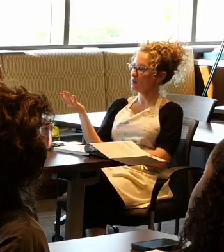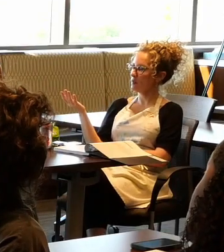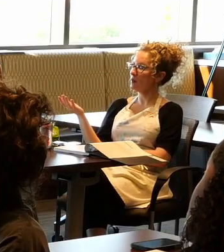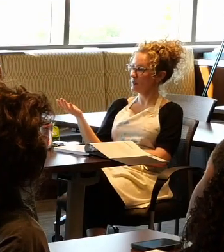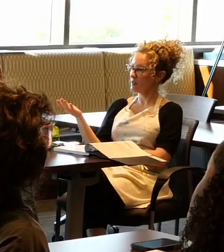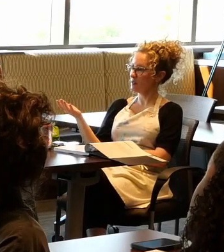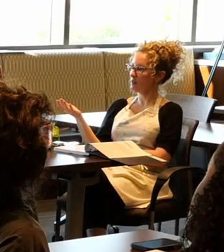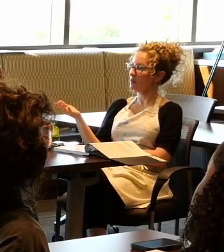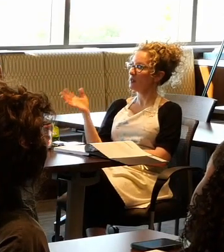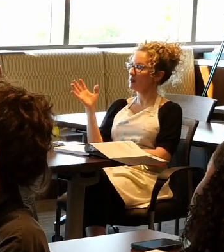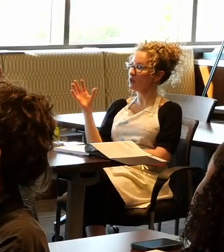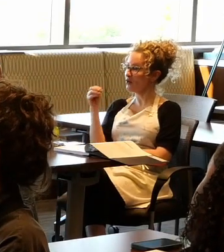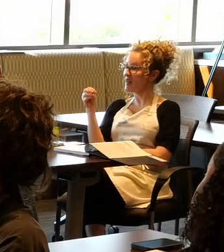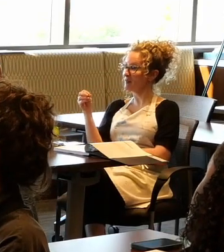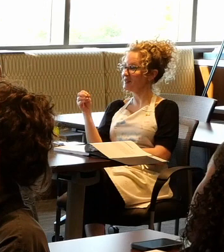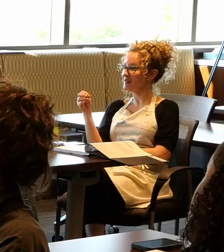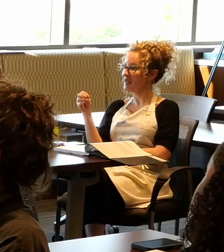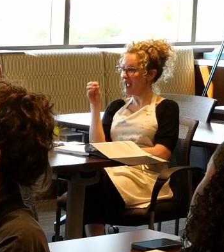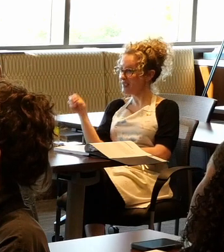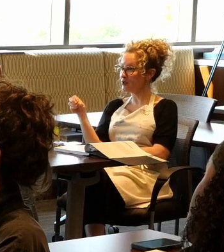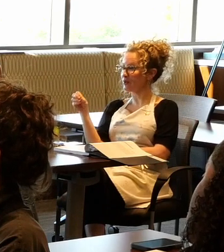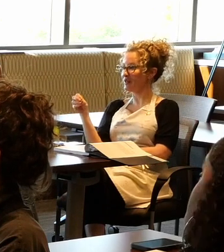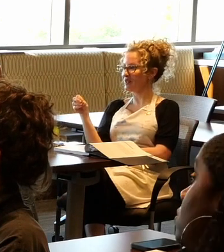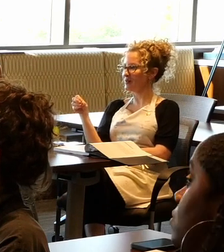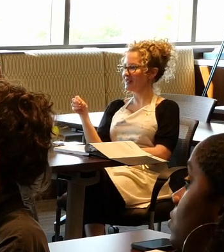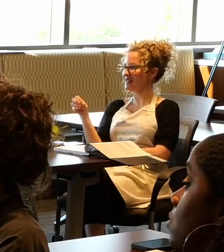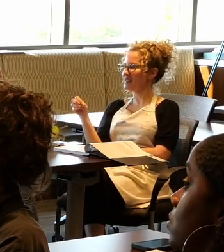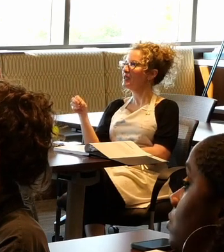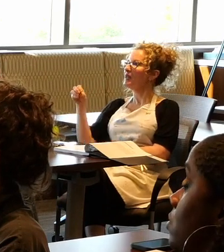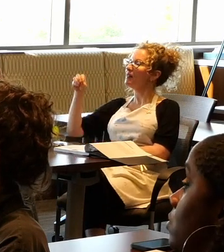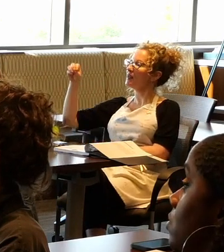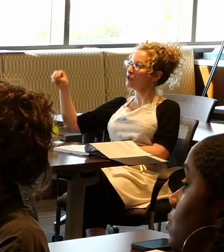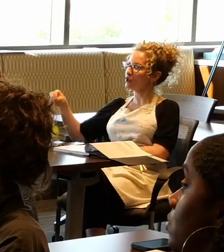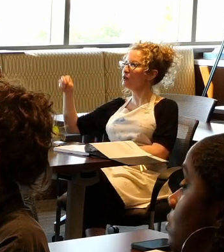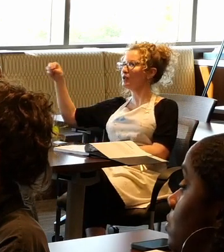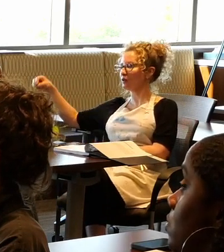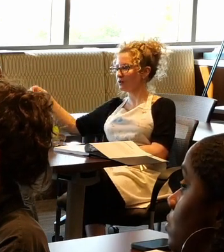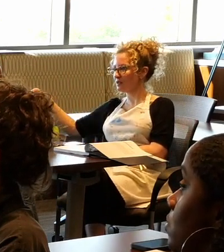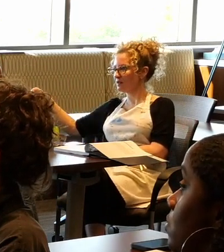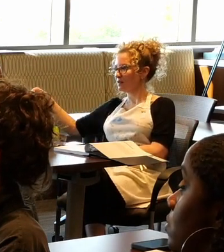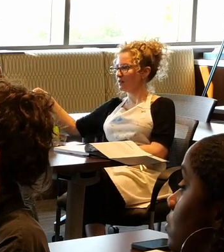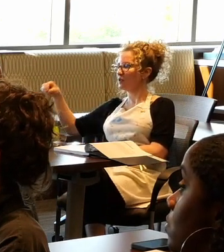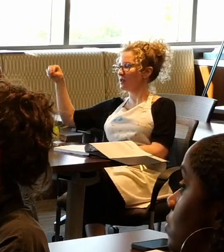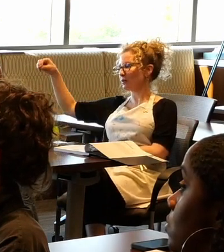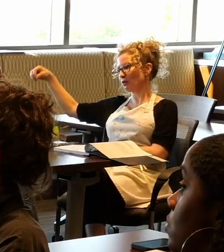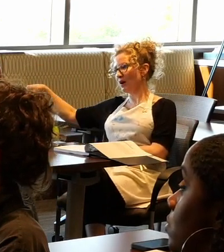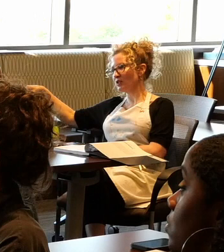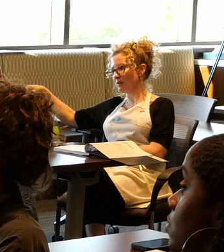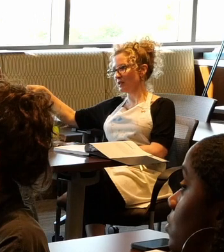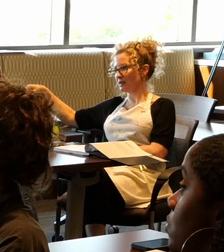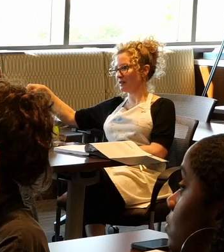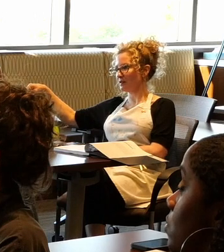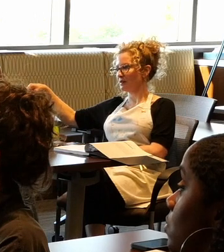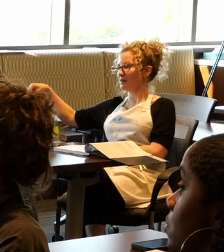launching a business mm-hmm. and then COVID happened as you were launching your business? Yes. And then it took 2 years to be able to